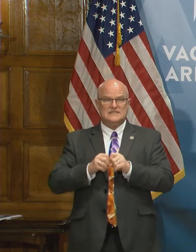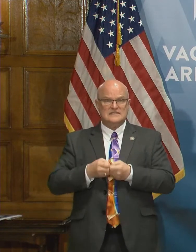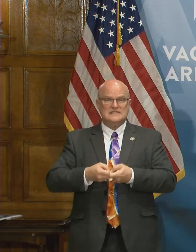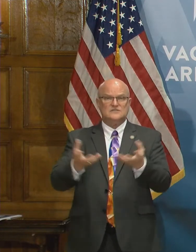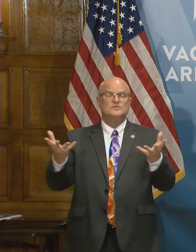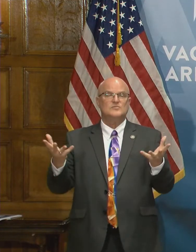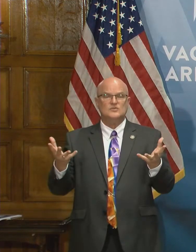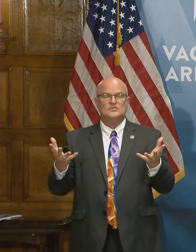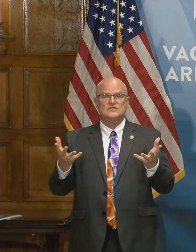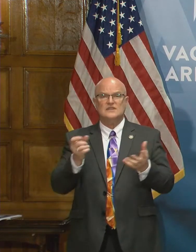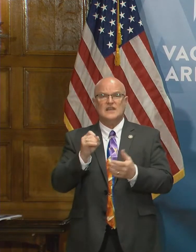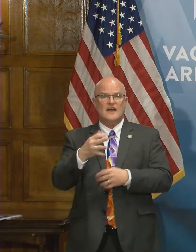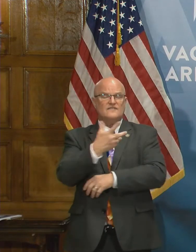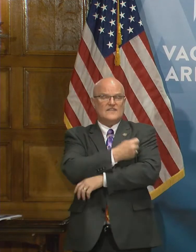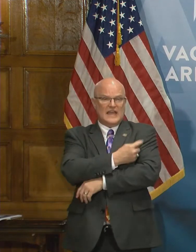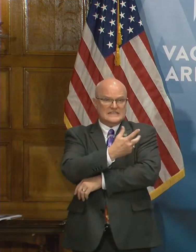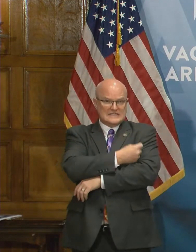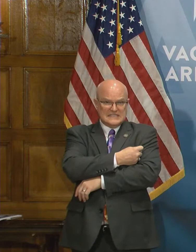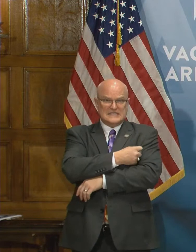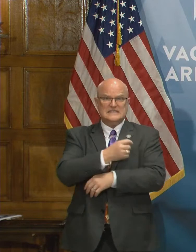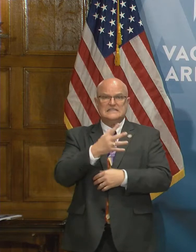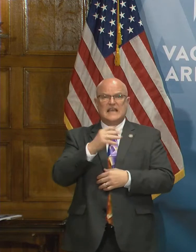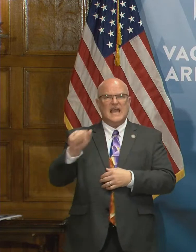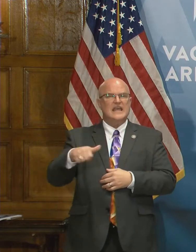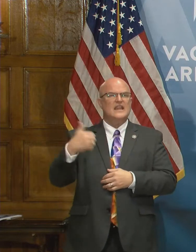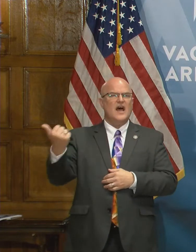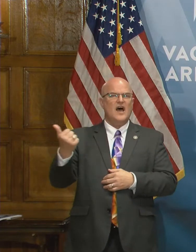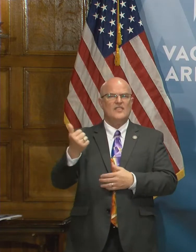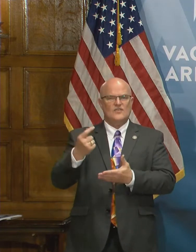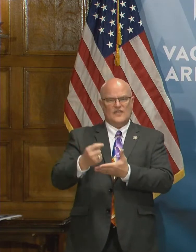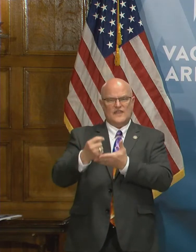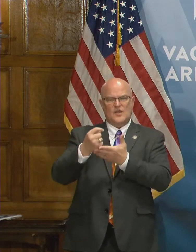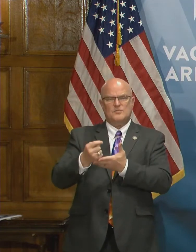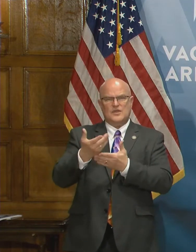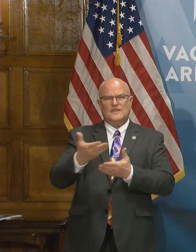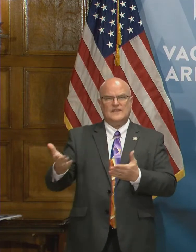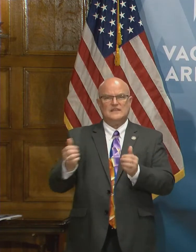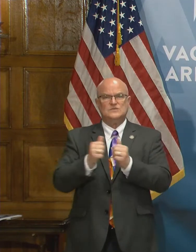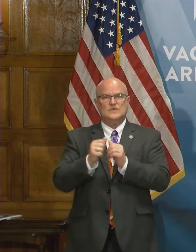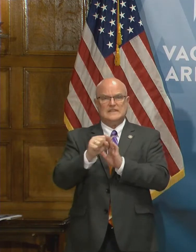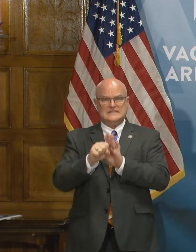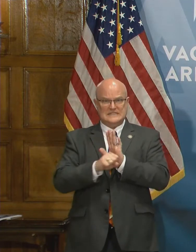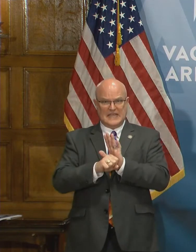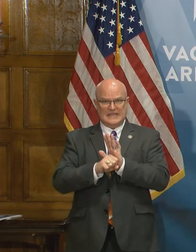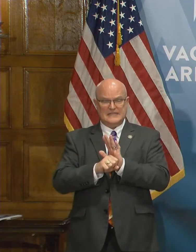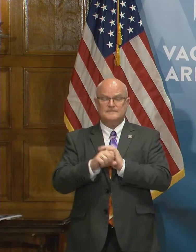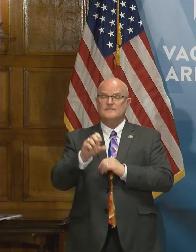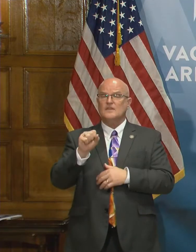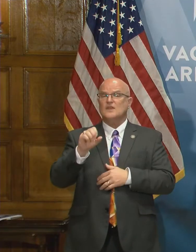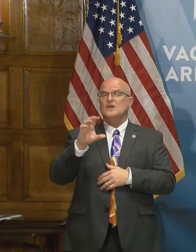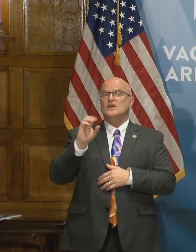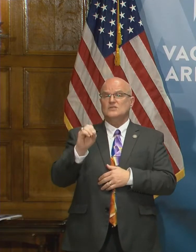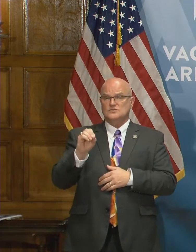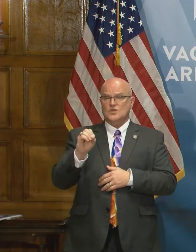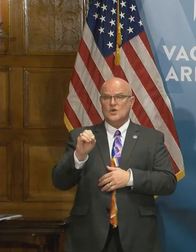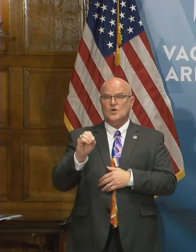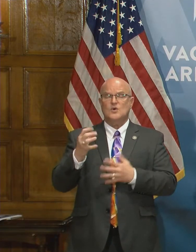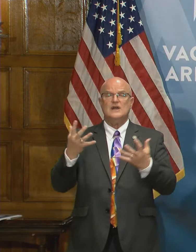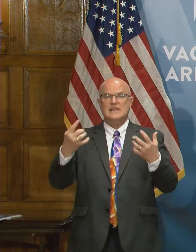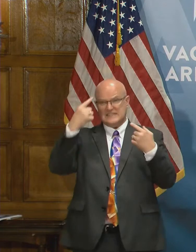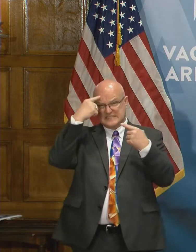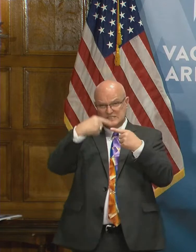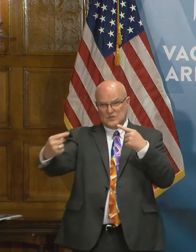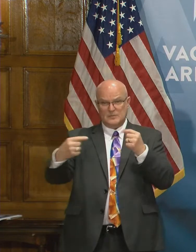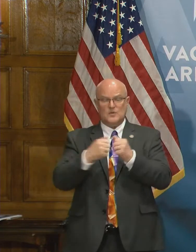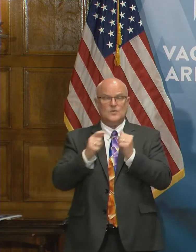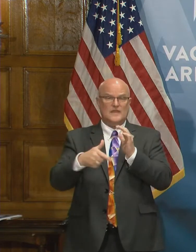distribution of vaccines and other therapeutics with the states. And so there's a lot of disagreements